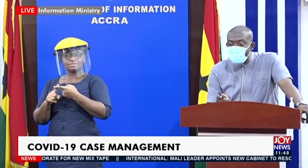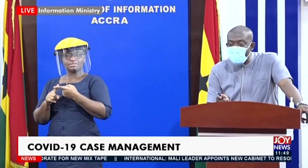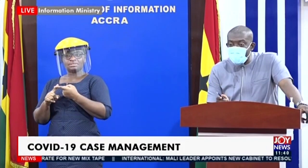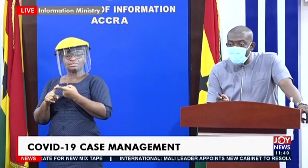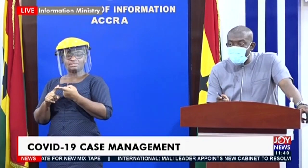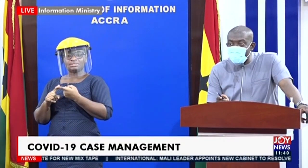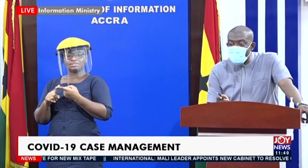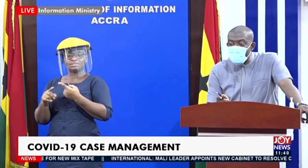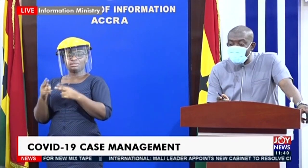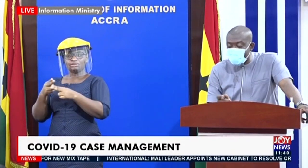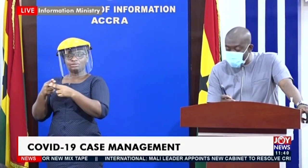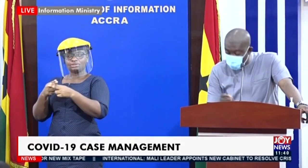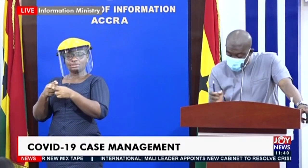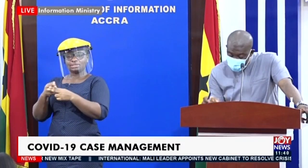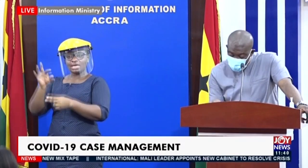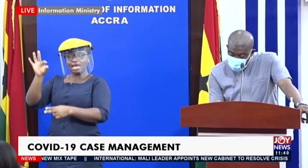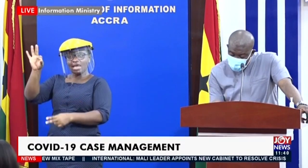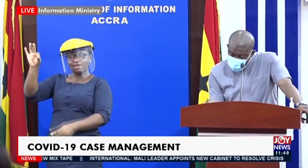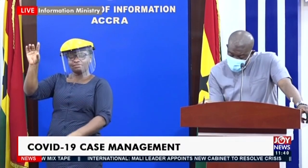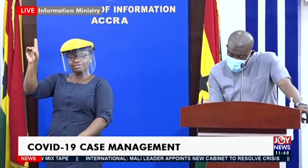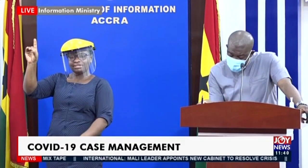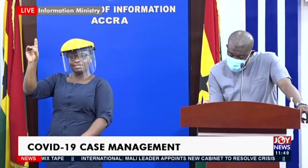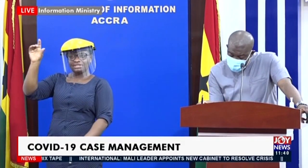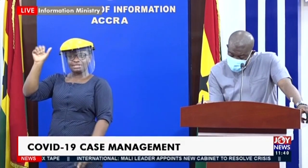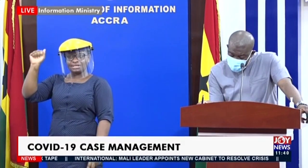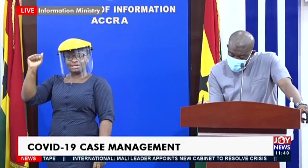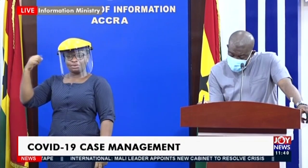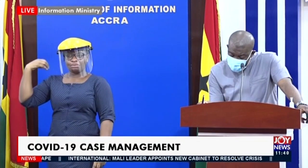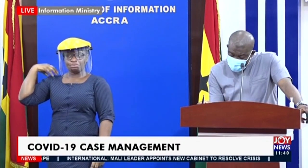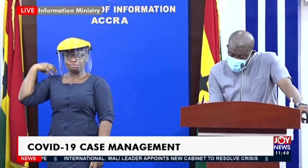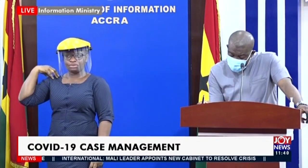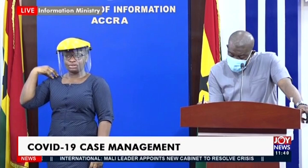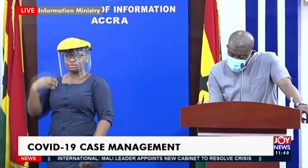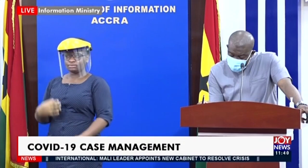Shortly. Ms. Datsun, there's a question on